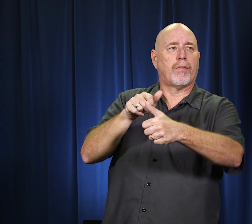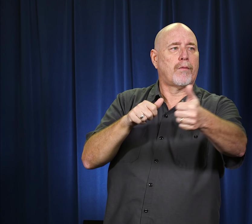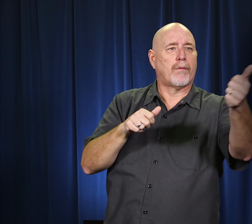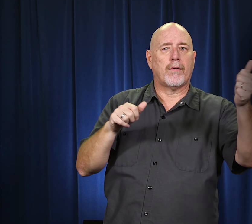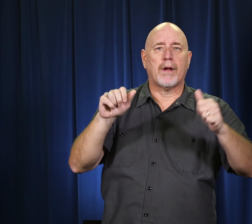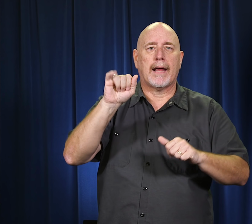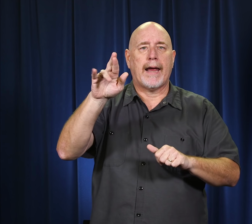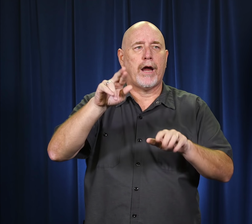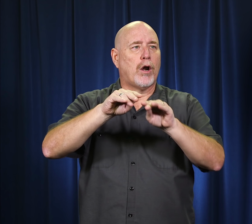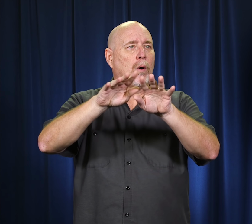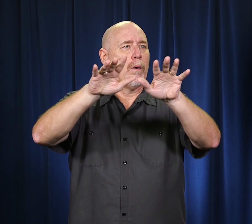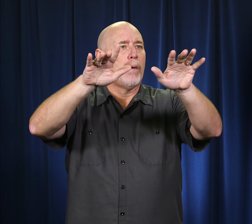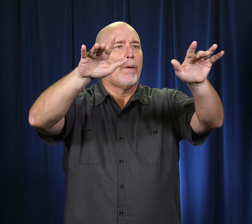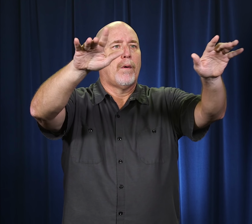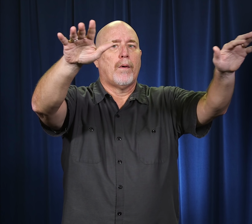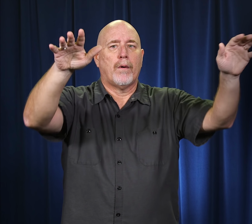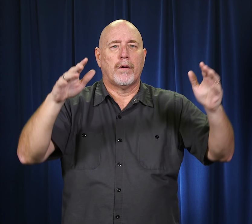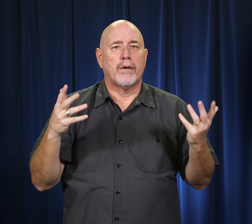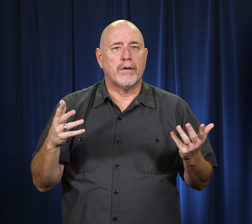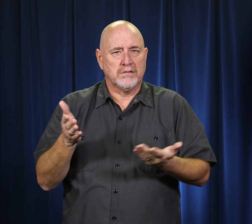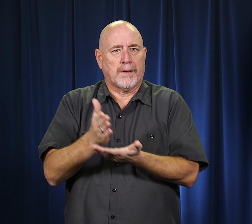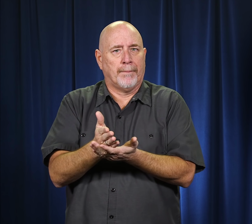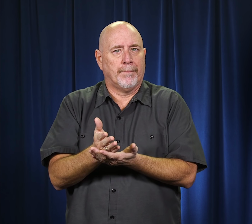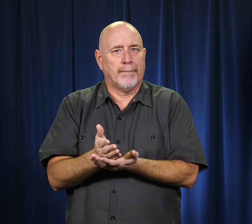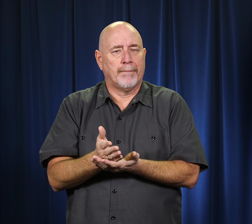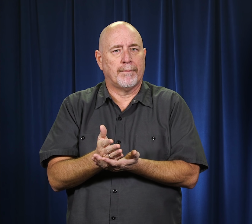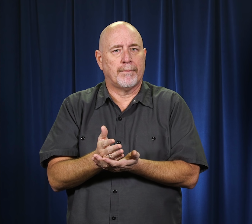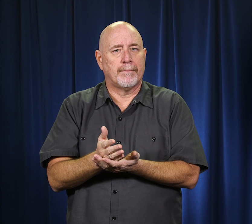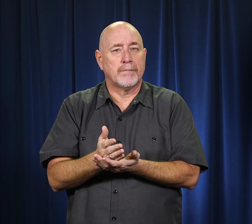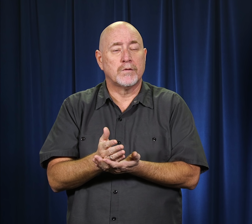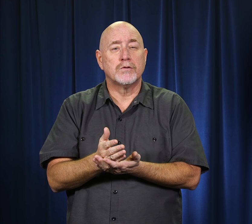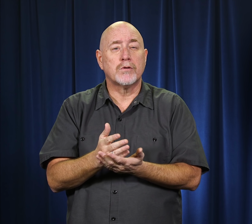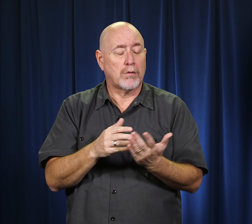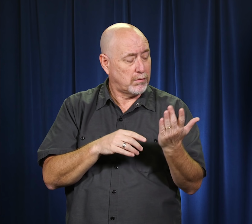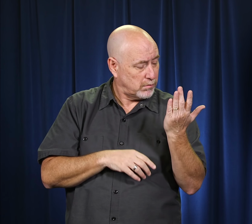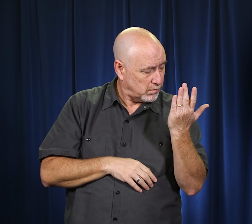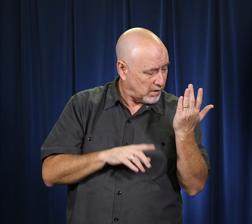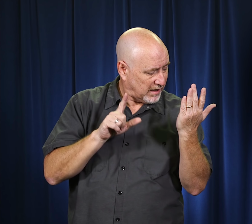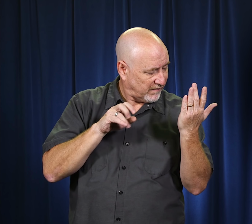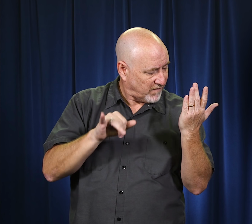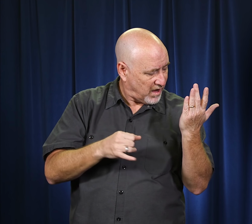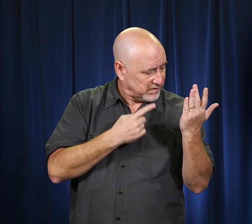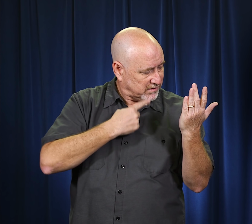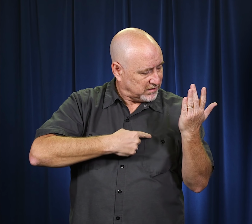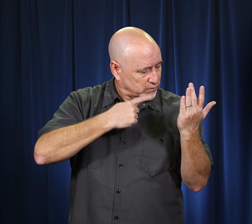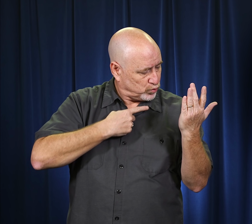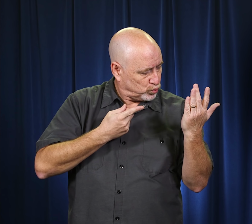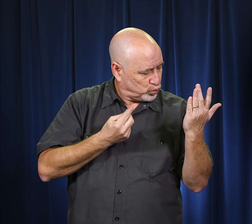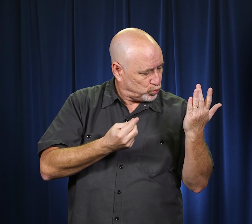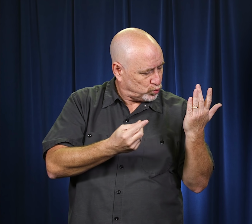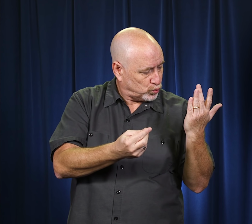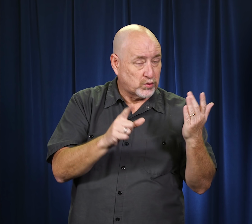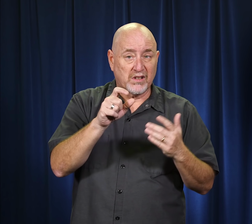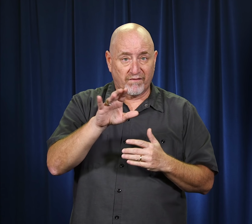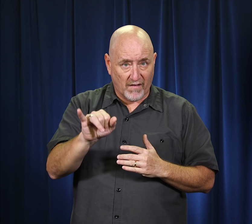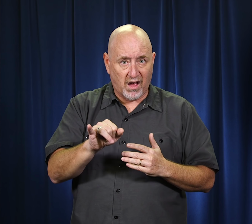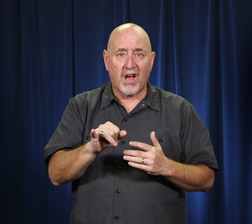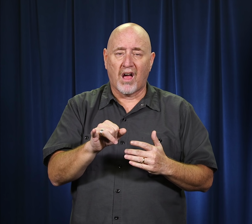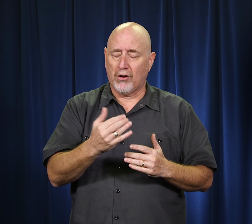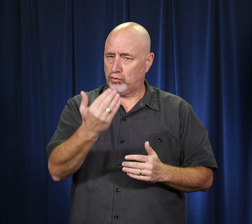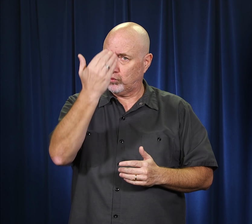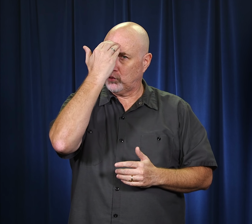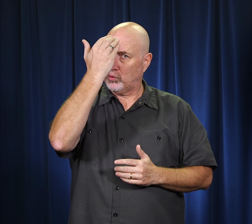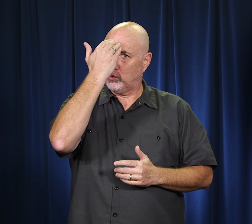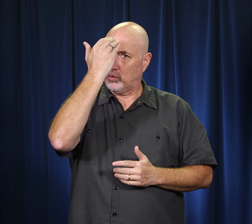others airborne. When we look at these instructions in Leviticus, and we see that Leviticus had